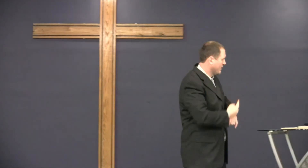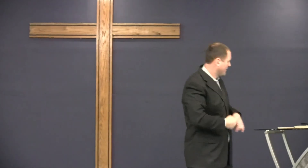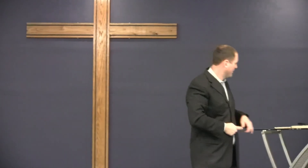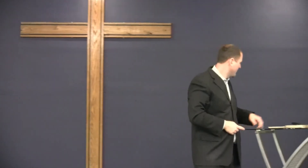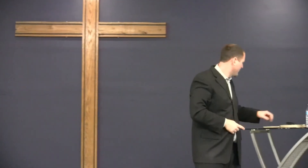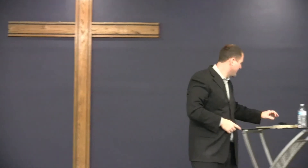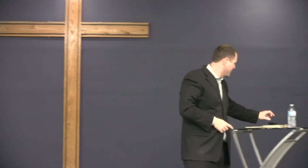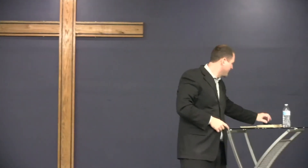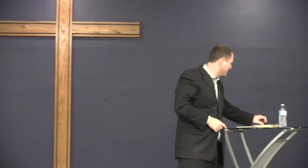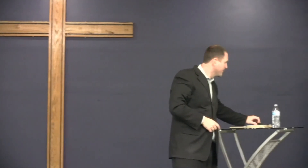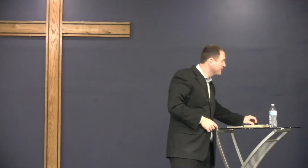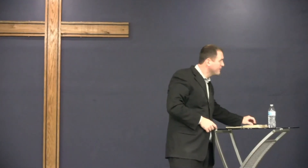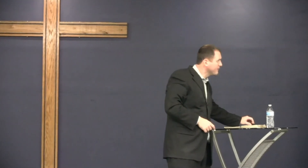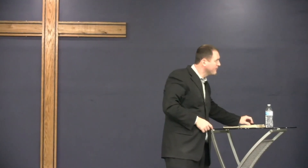wonder